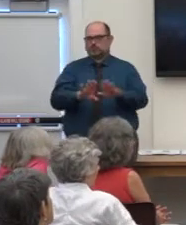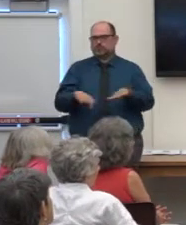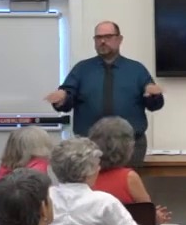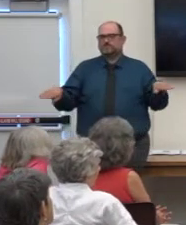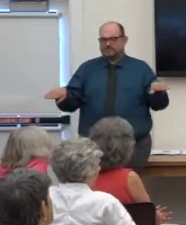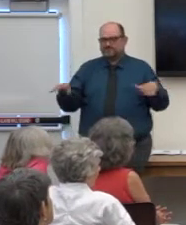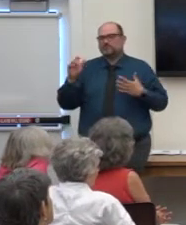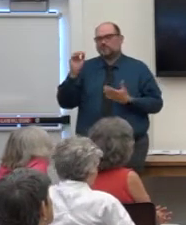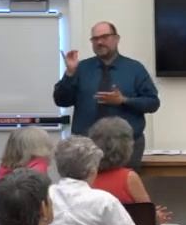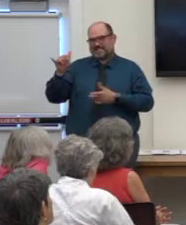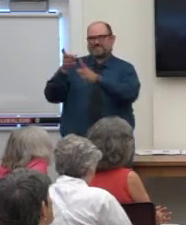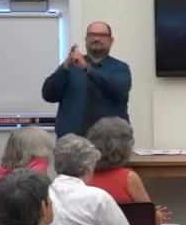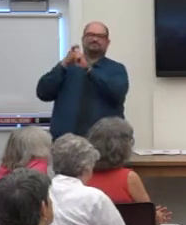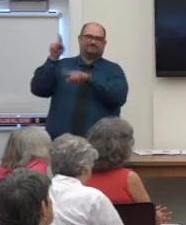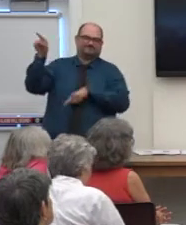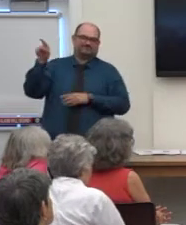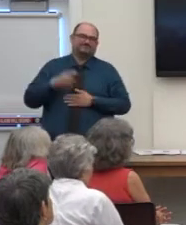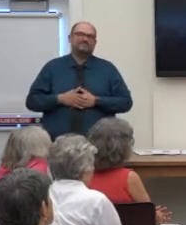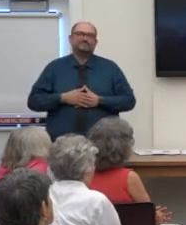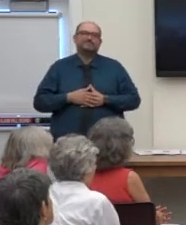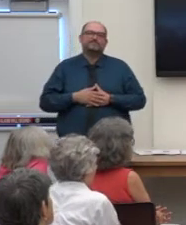So a lot of American Sign Language